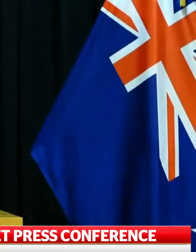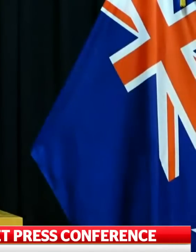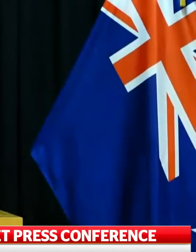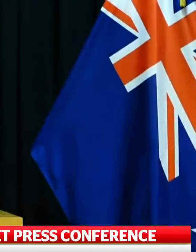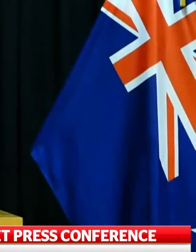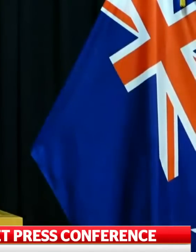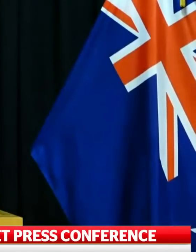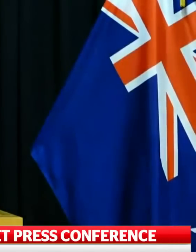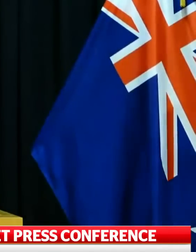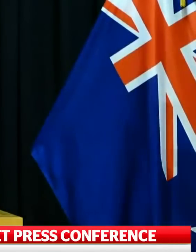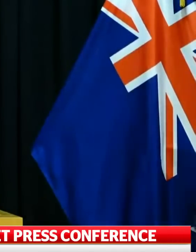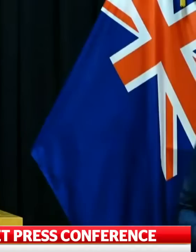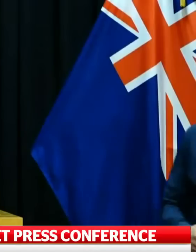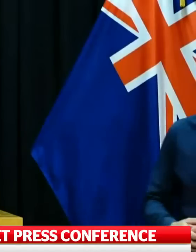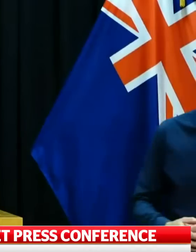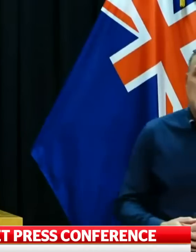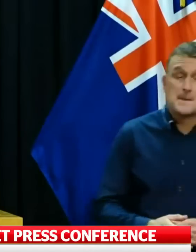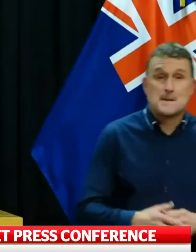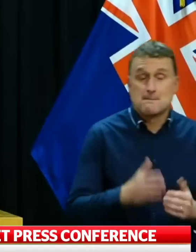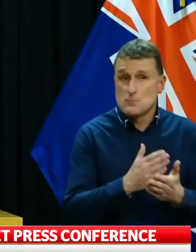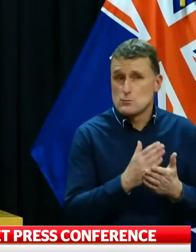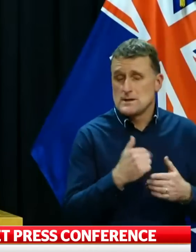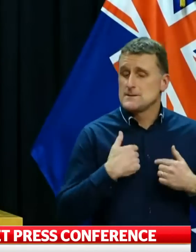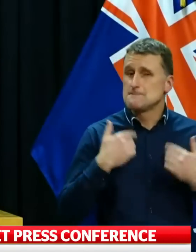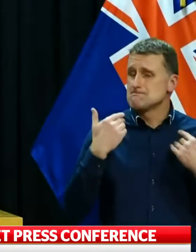that way. But again, it's not for us.